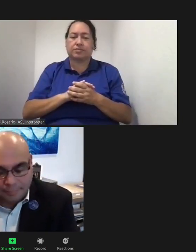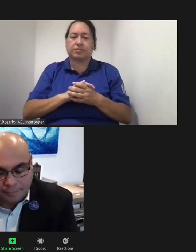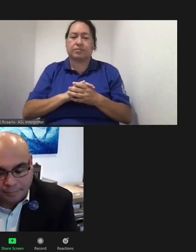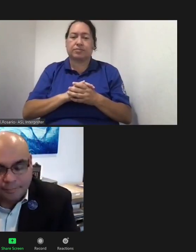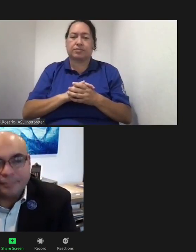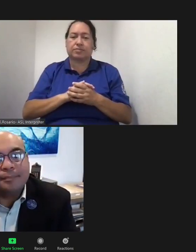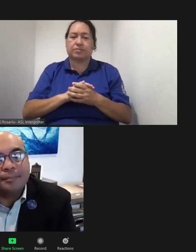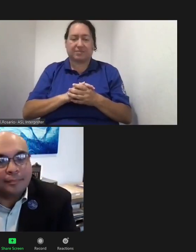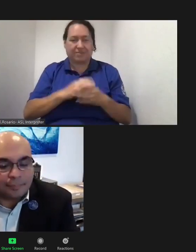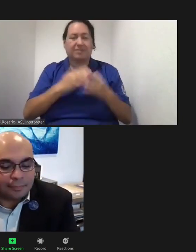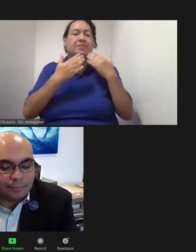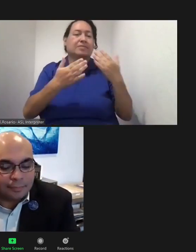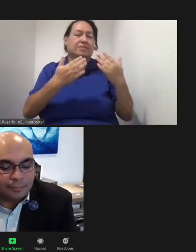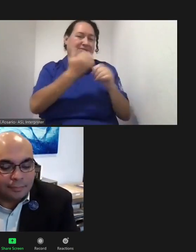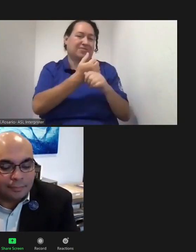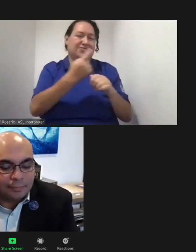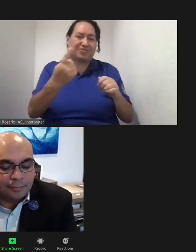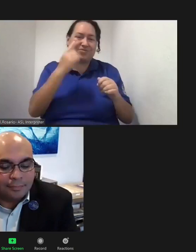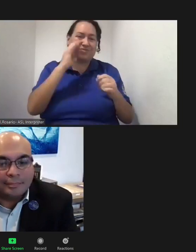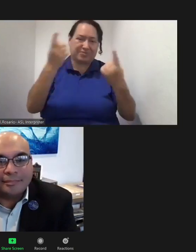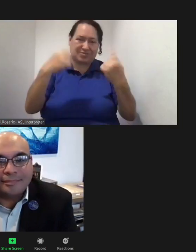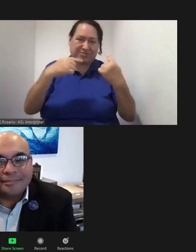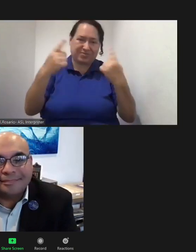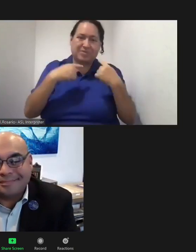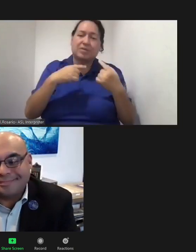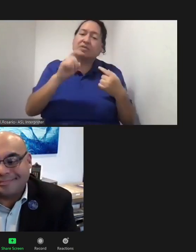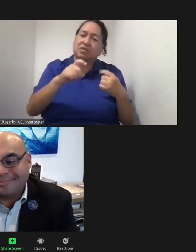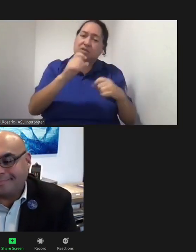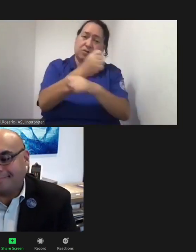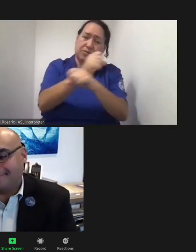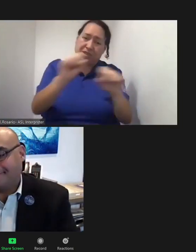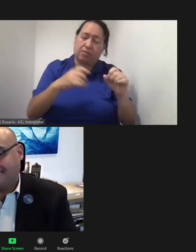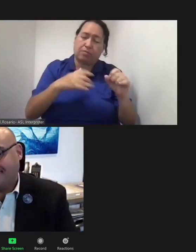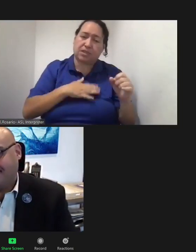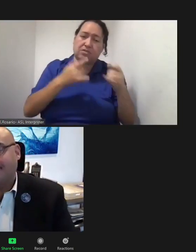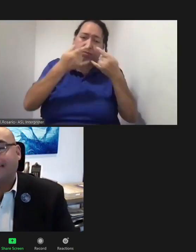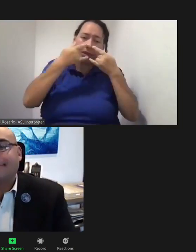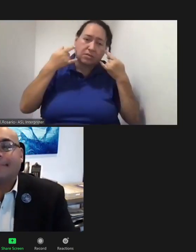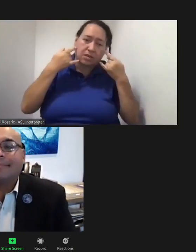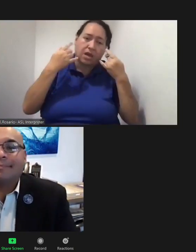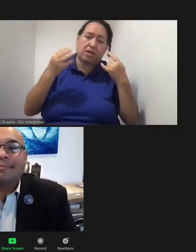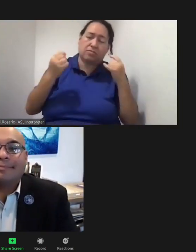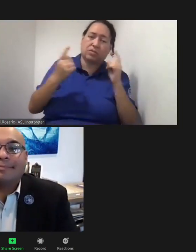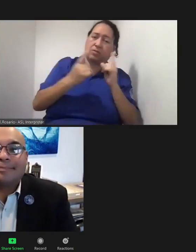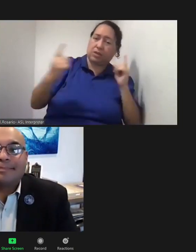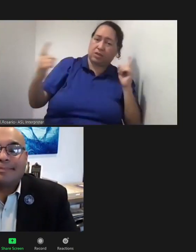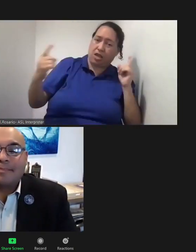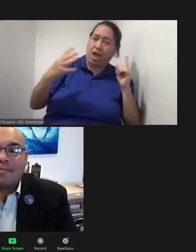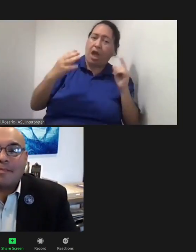Thank you everyone for joining us today. Please be safe. Again, wear your mask, wash your hands, and watch your distance.